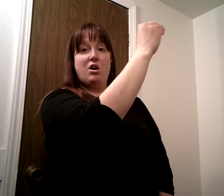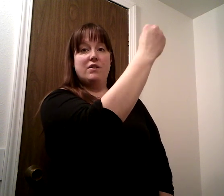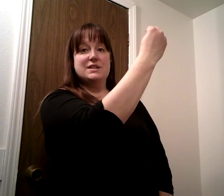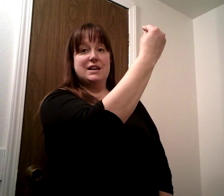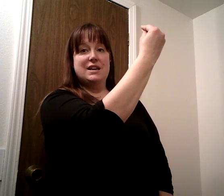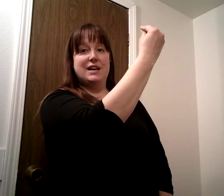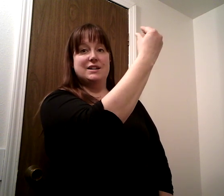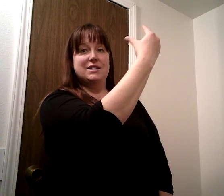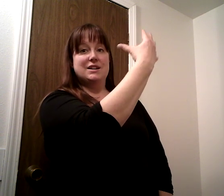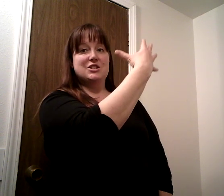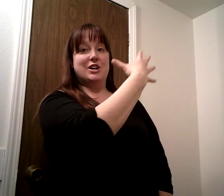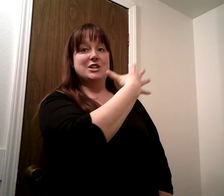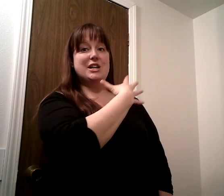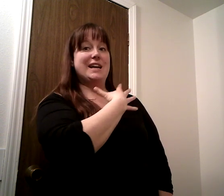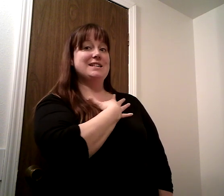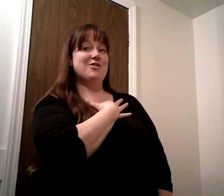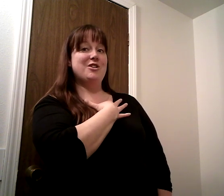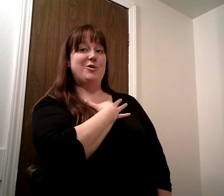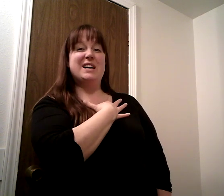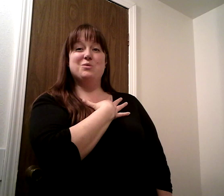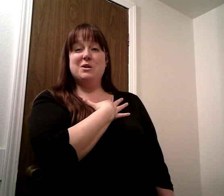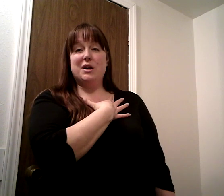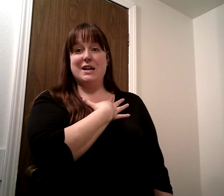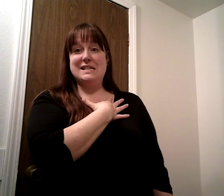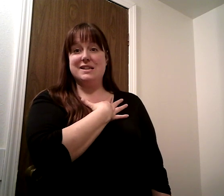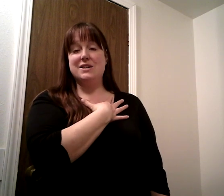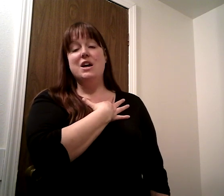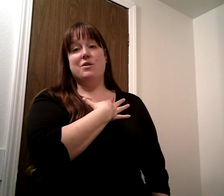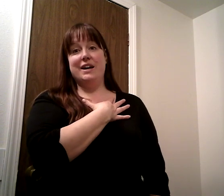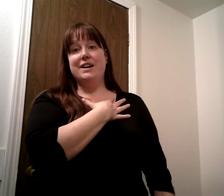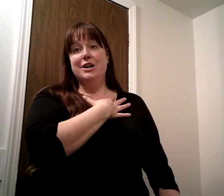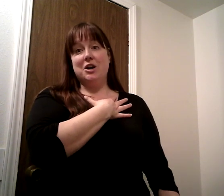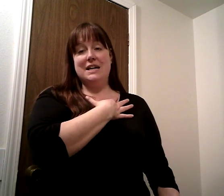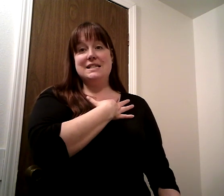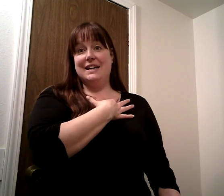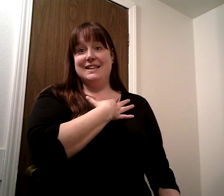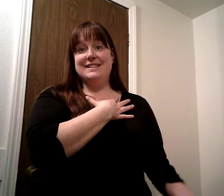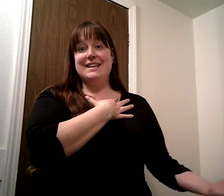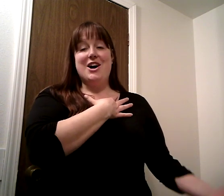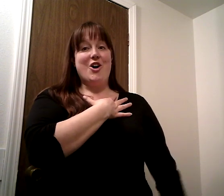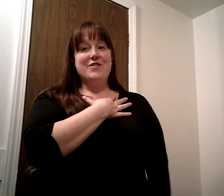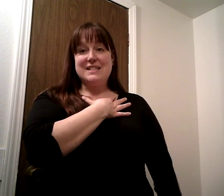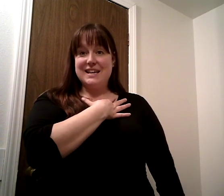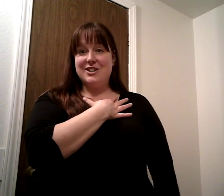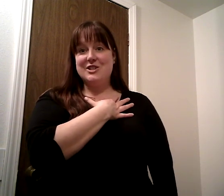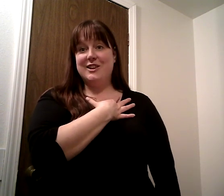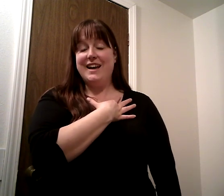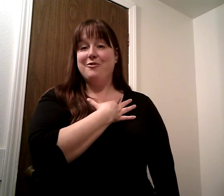all of a sudden it started shining down on you. And that's really what grace is, right? Grace is all of a sudden there's a light where